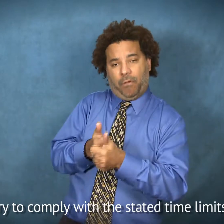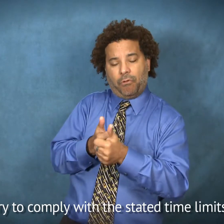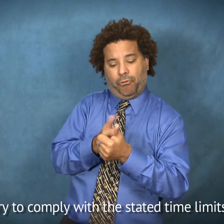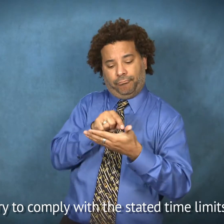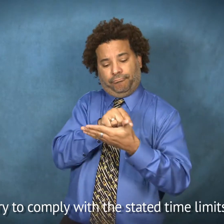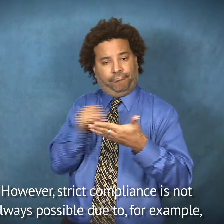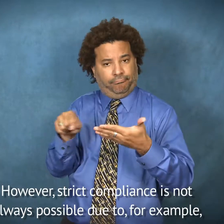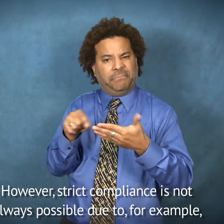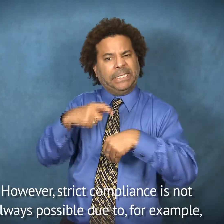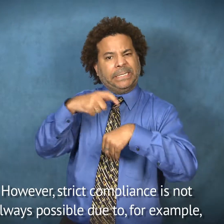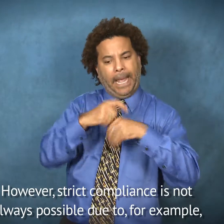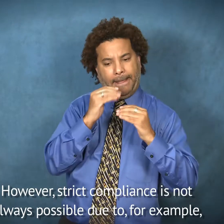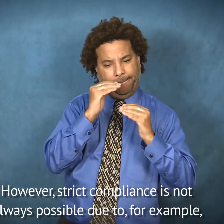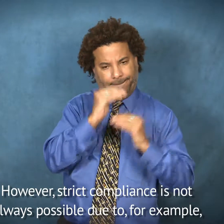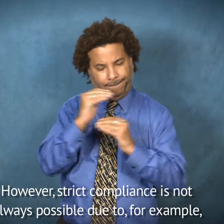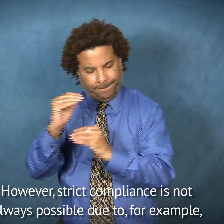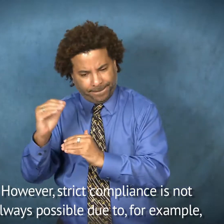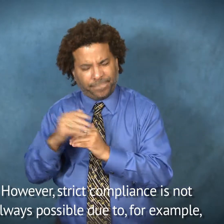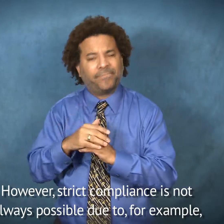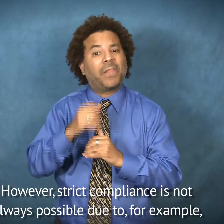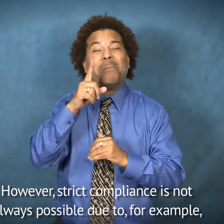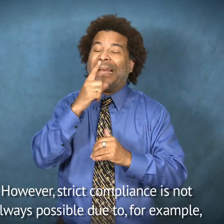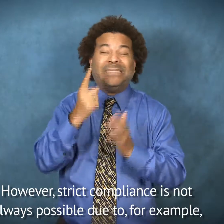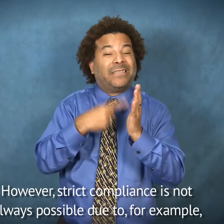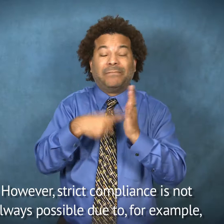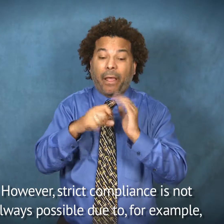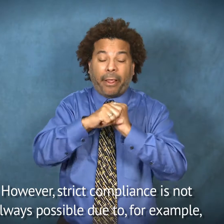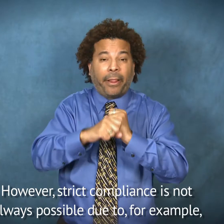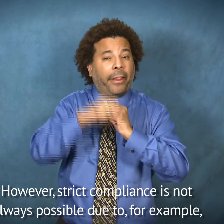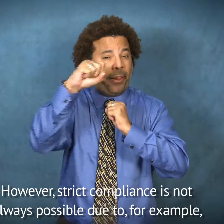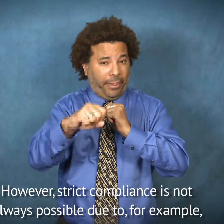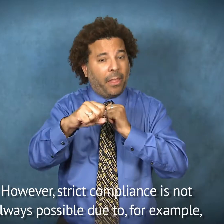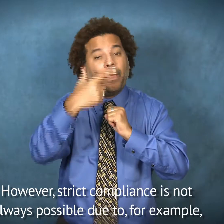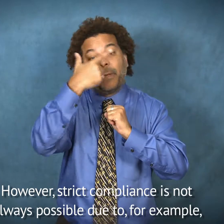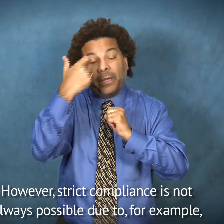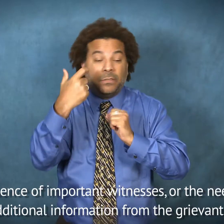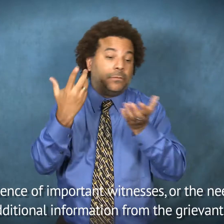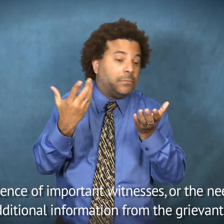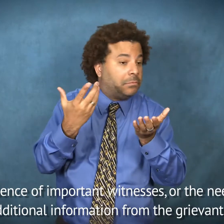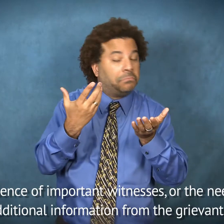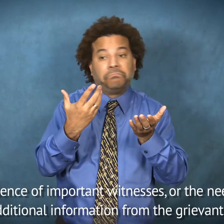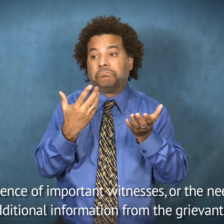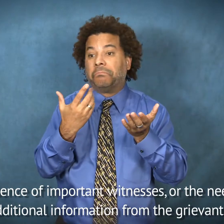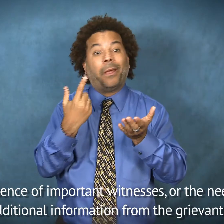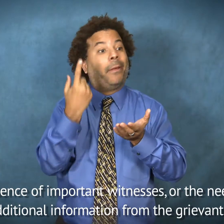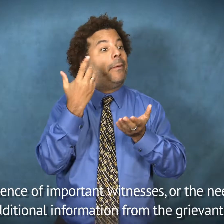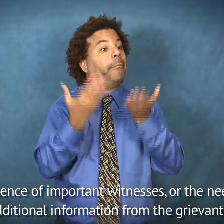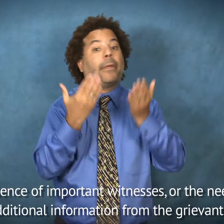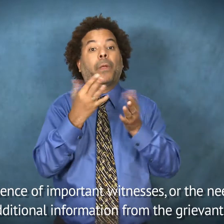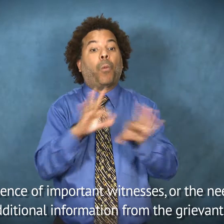limits. However, strict compliance is not always possible due to, for example, the absence of important witnesses, or the need